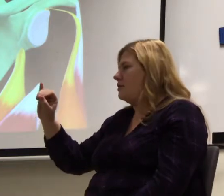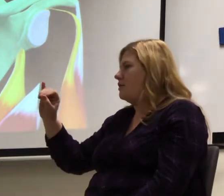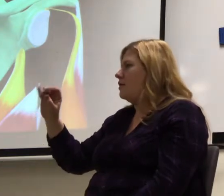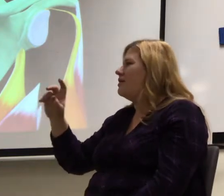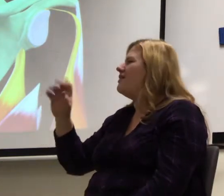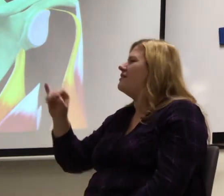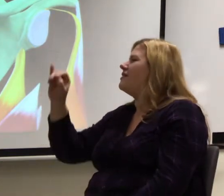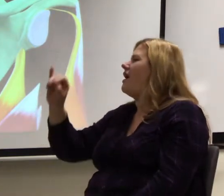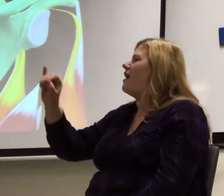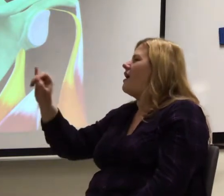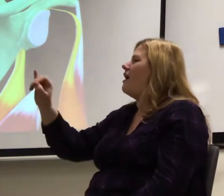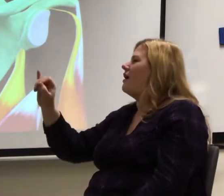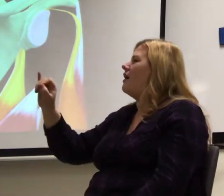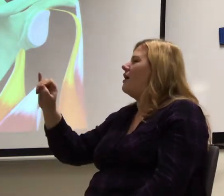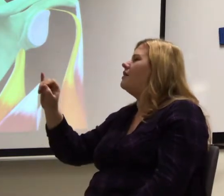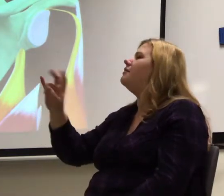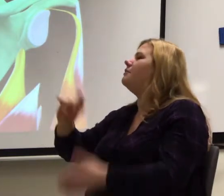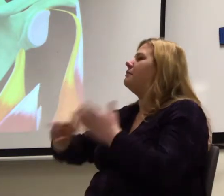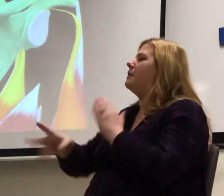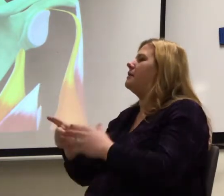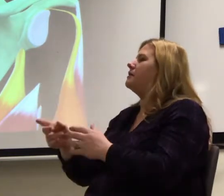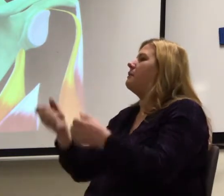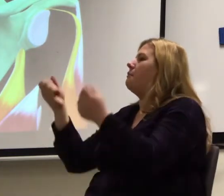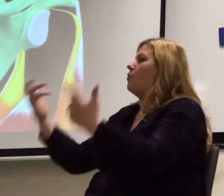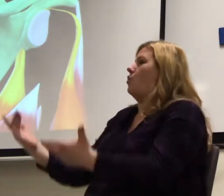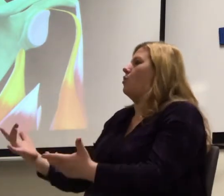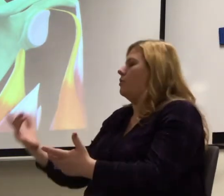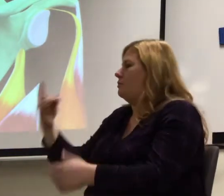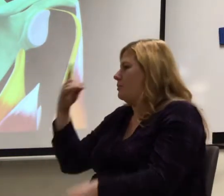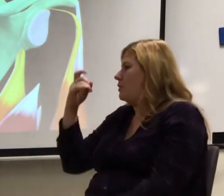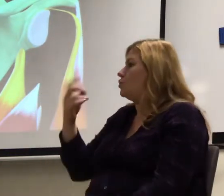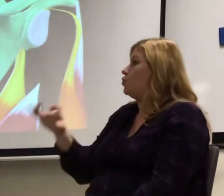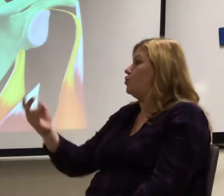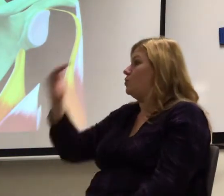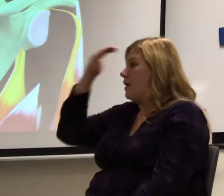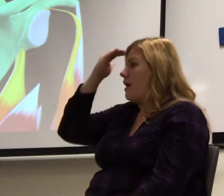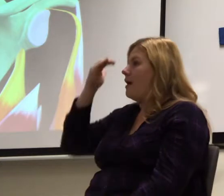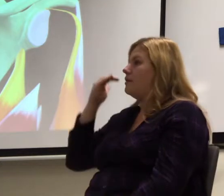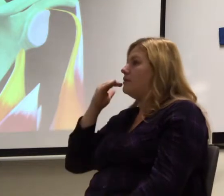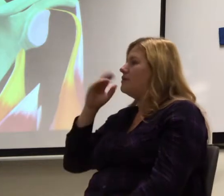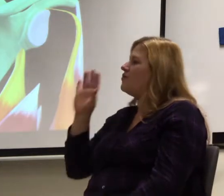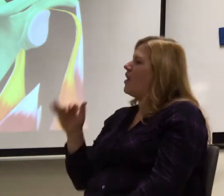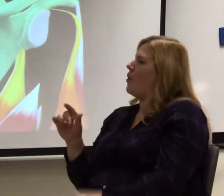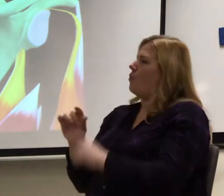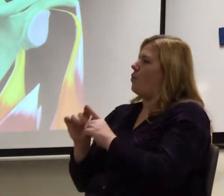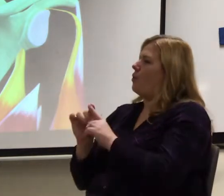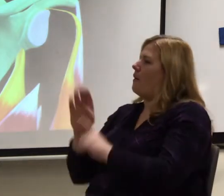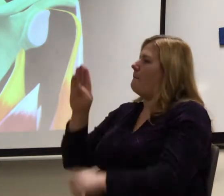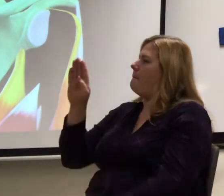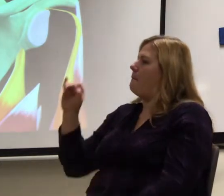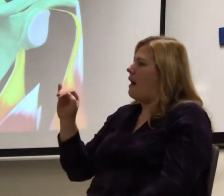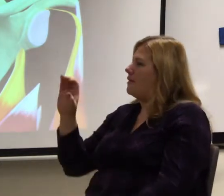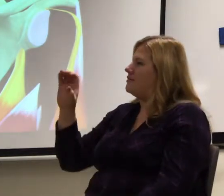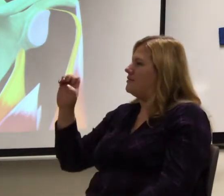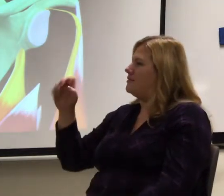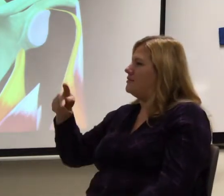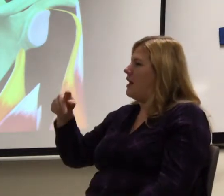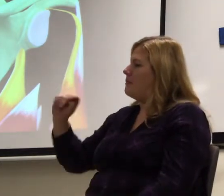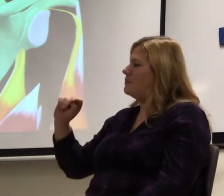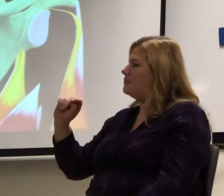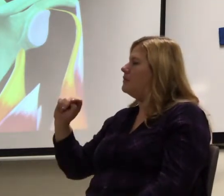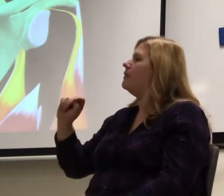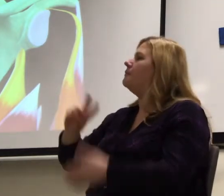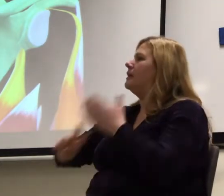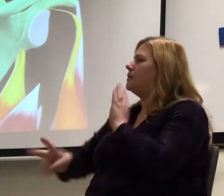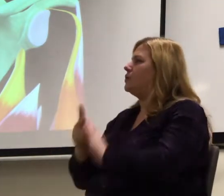guess that pluralizes it because you have two heads. So this word biceps means two heads. Seps is cephalos, which